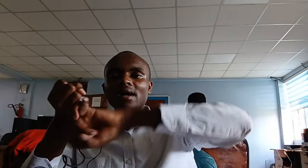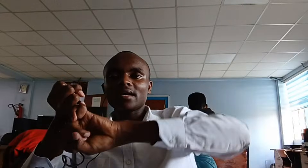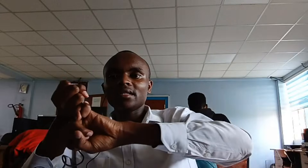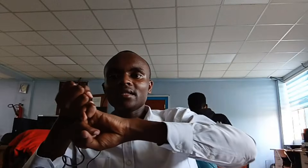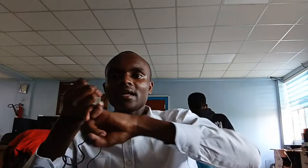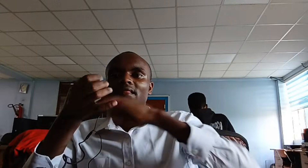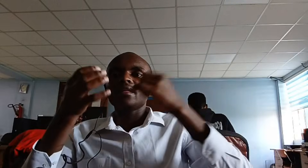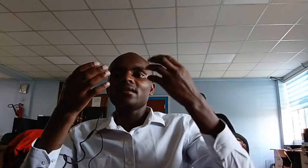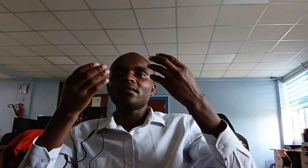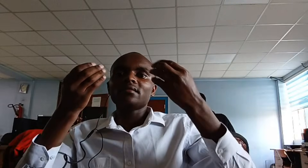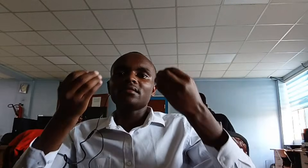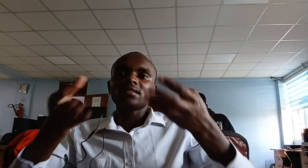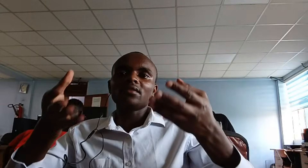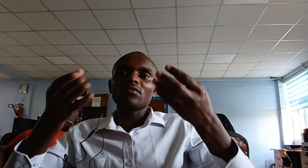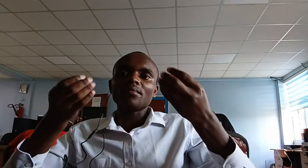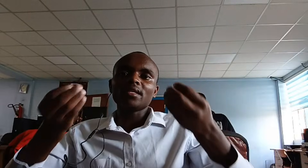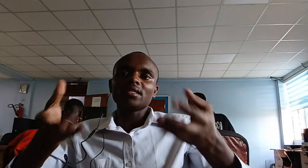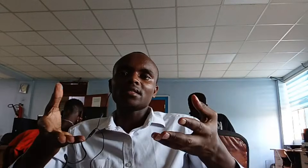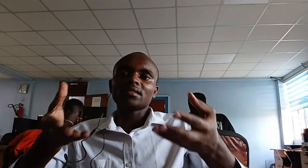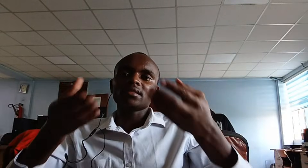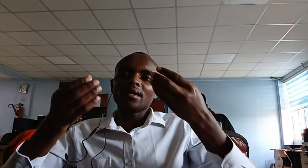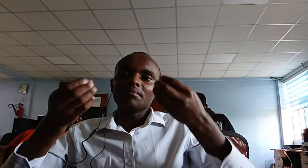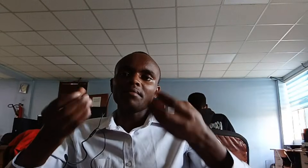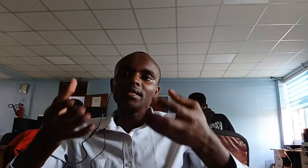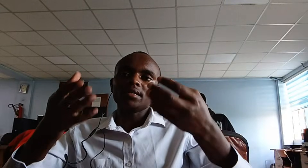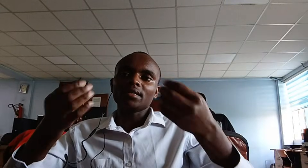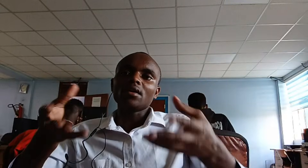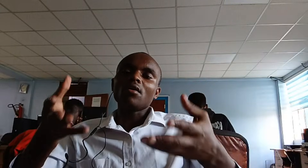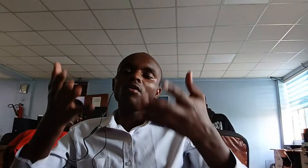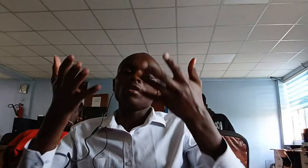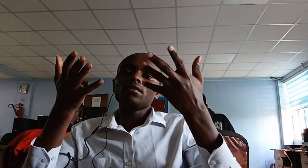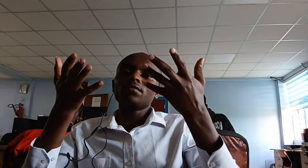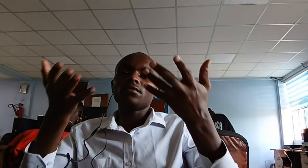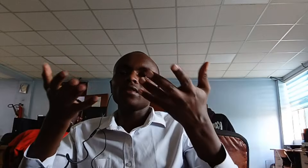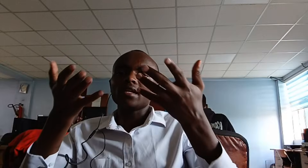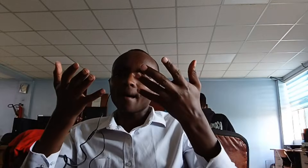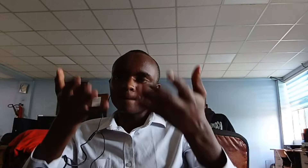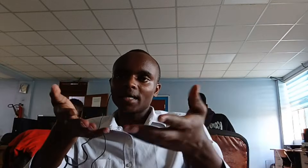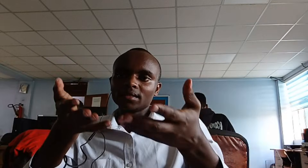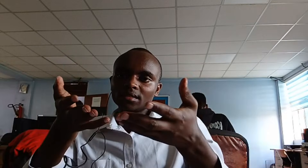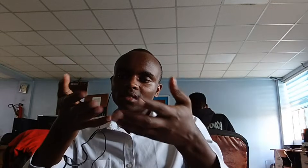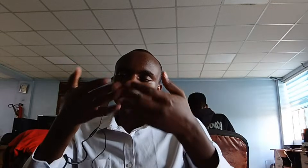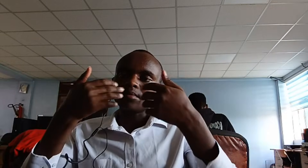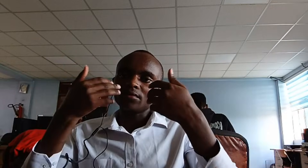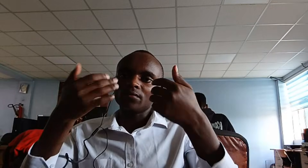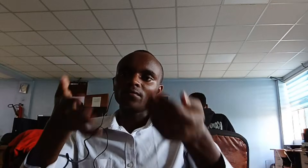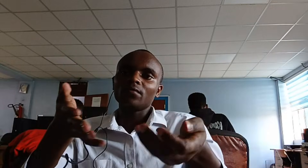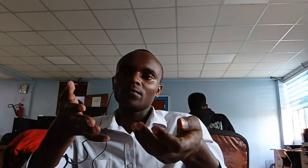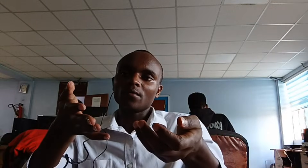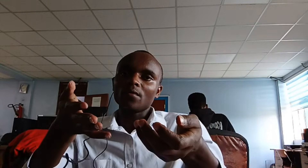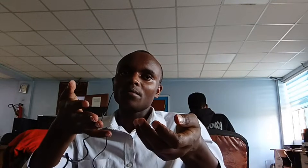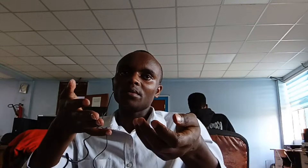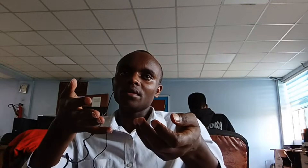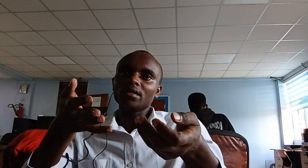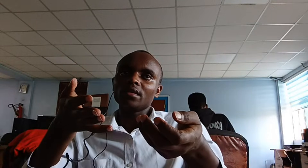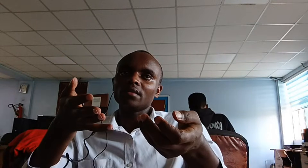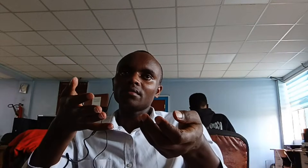marry, then the sign for many, many. Or if you know the numbers, the number of, maybe a